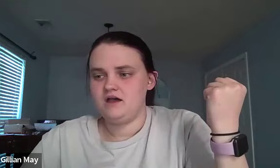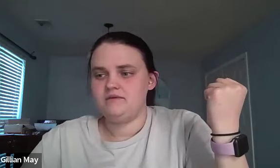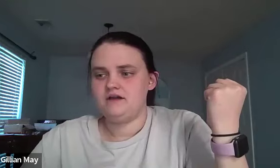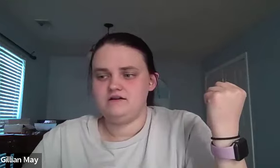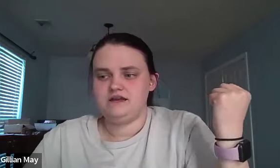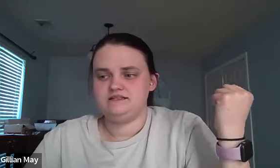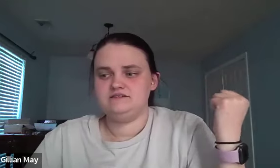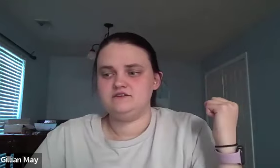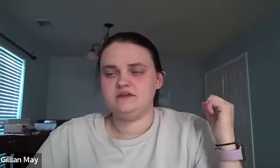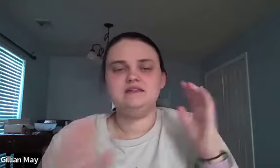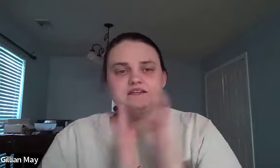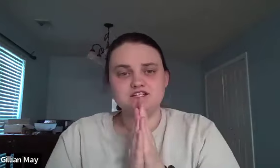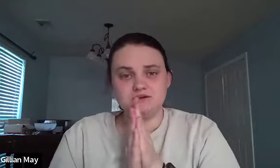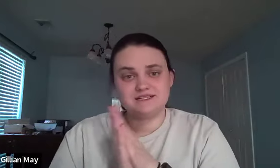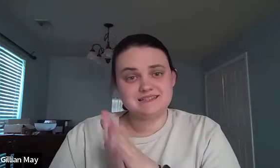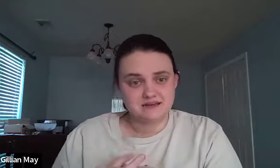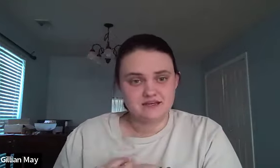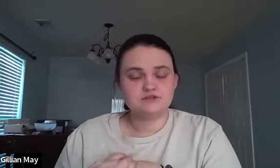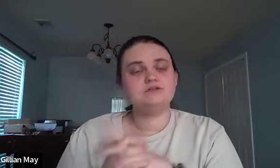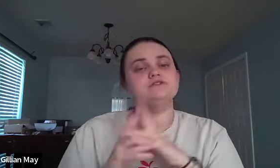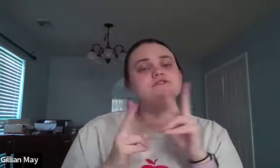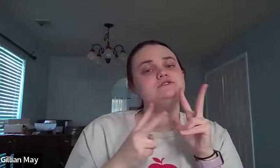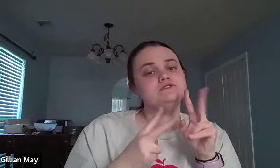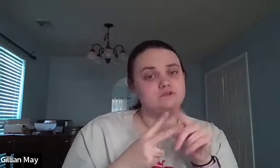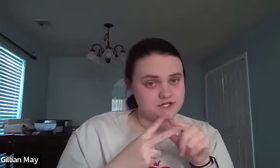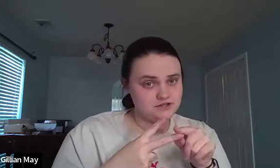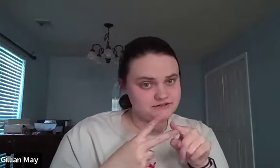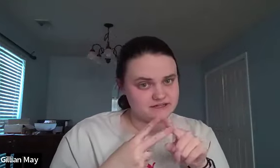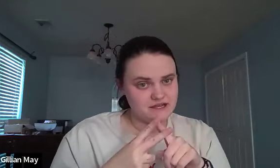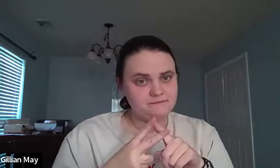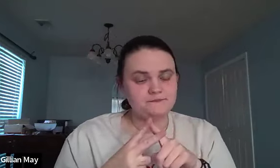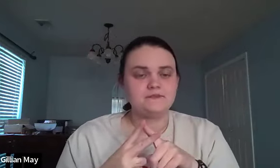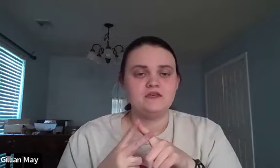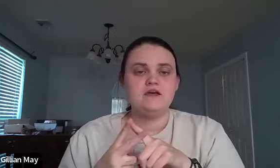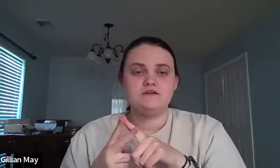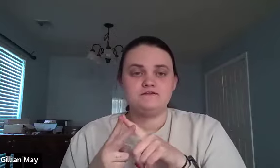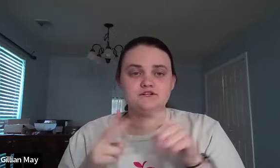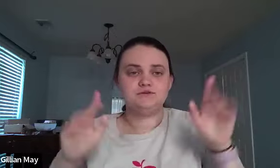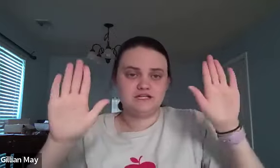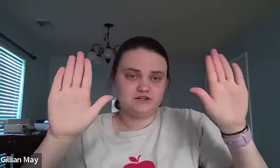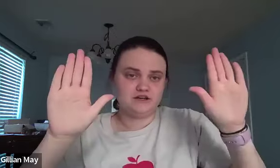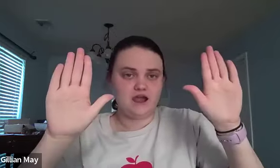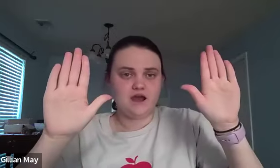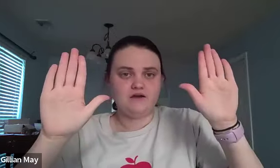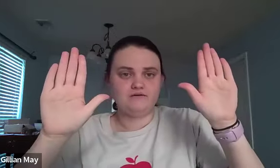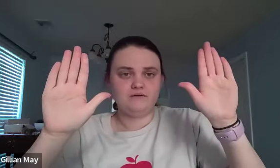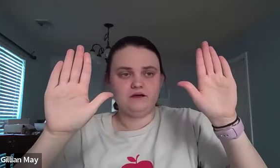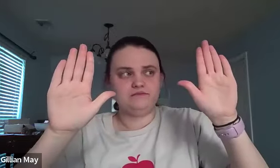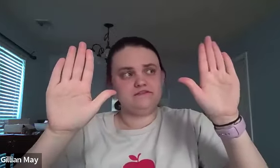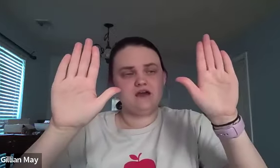All right. So then let's do our Sunday. So there are 2 ways you can do Sunday. The first one is you're going to have 5s,